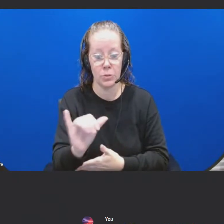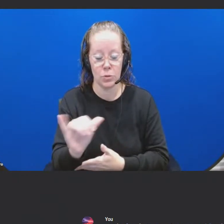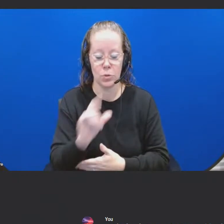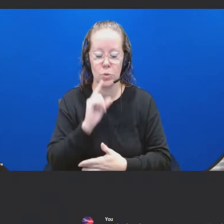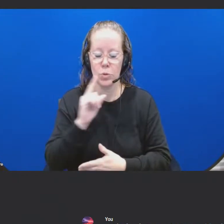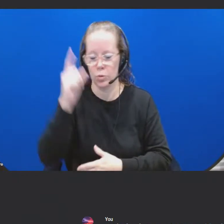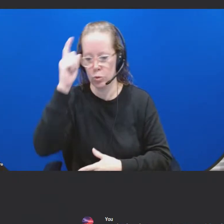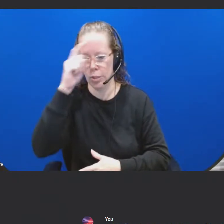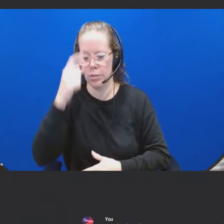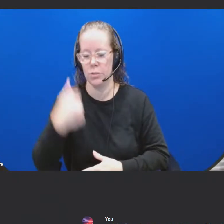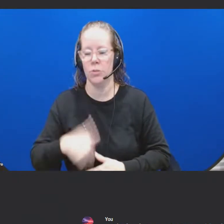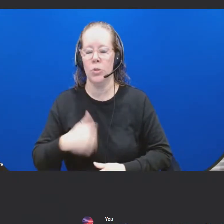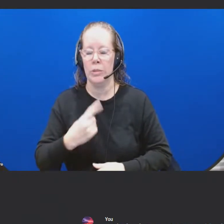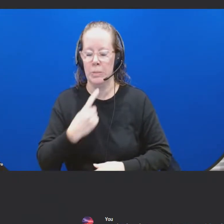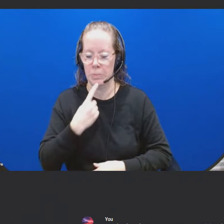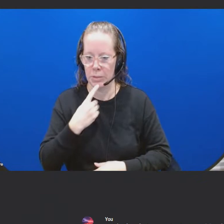enjoy.